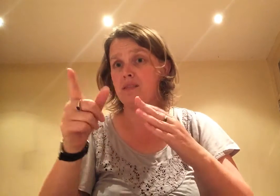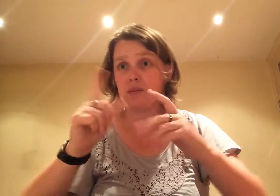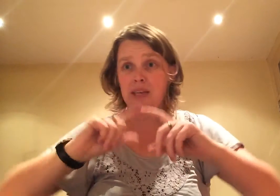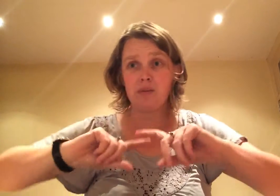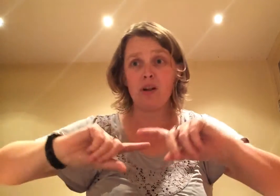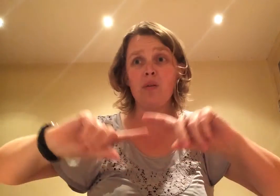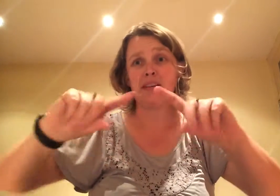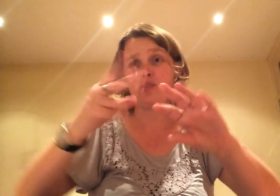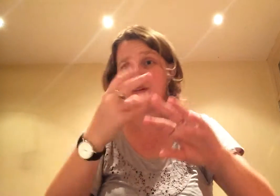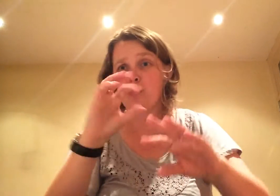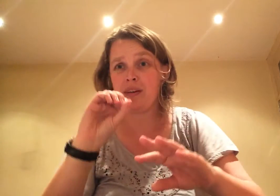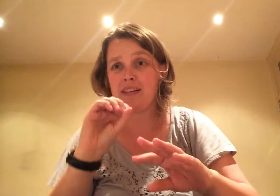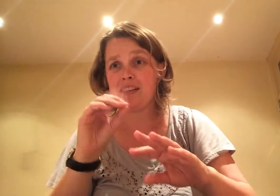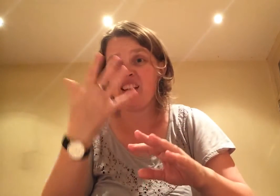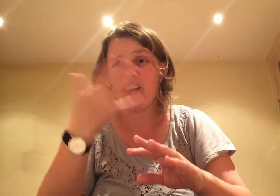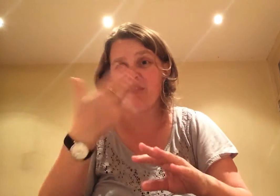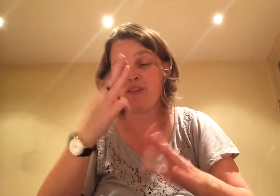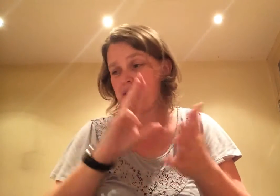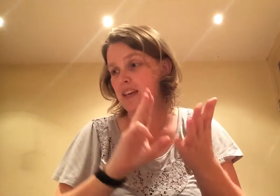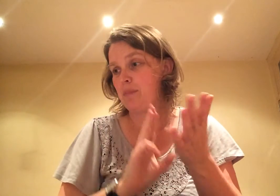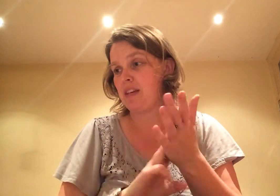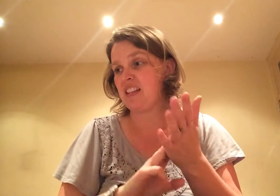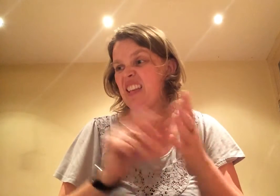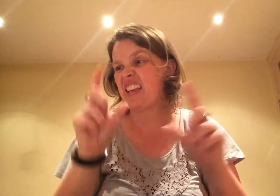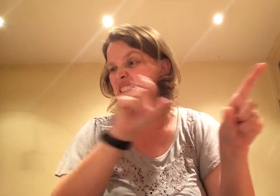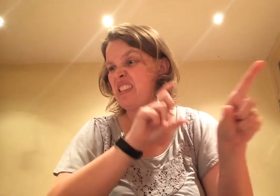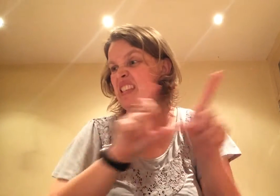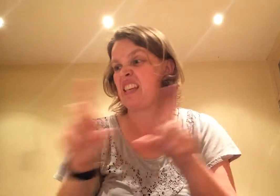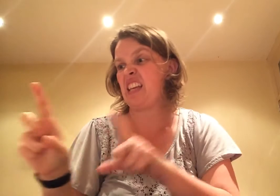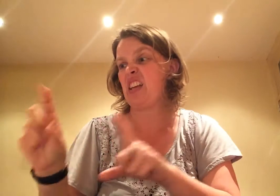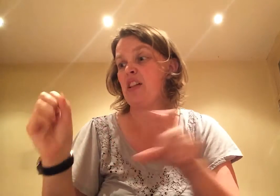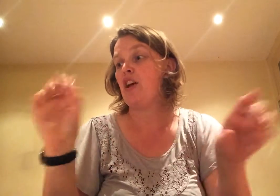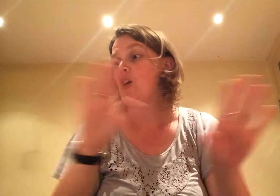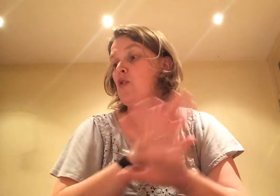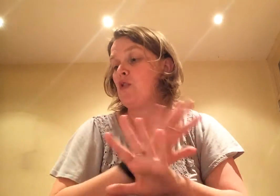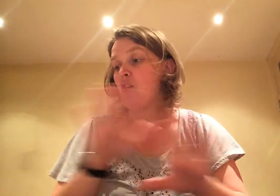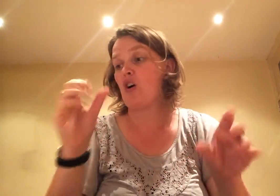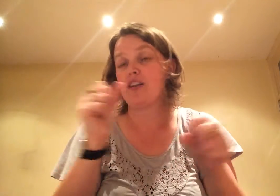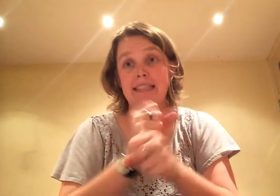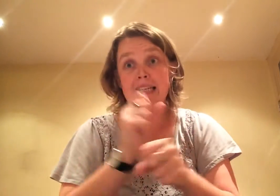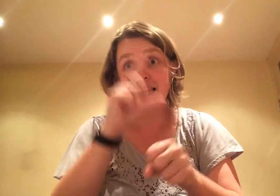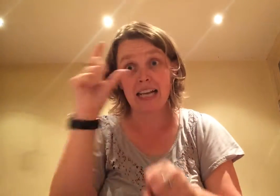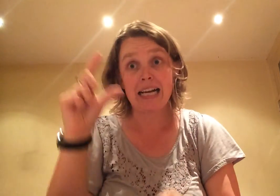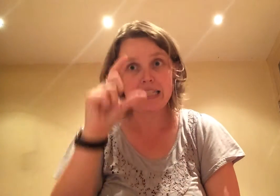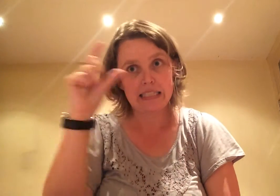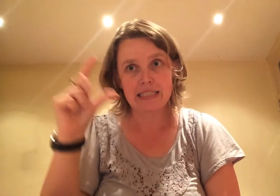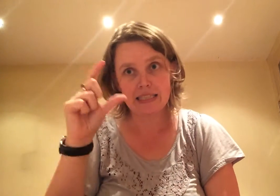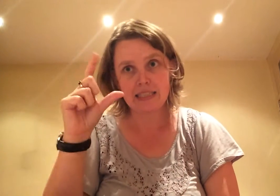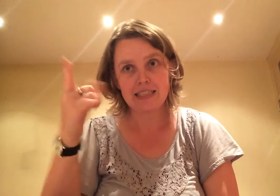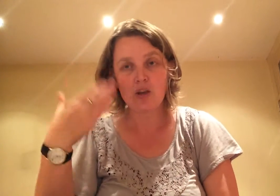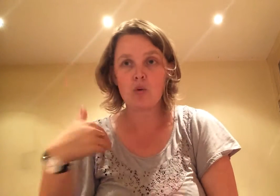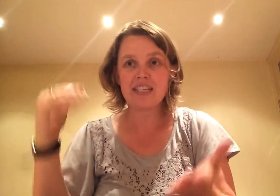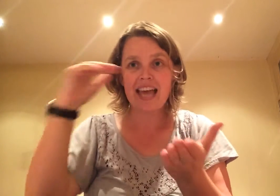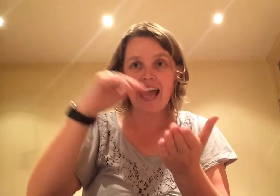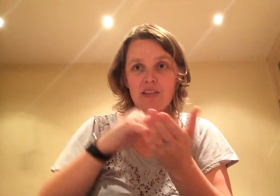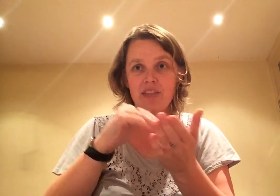I'll keep going. It's almost 20, I guess it's 15 minutes and I've still not done the colours. So I wanted to add